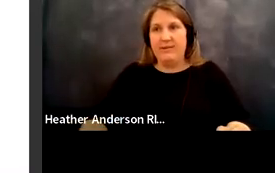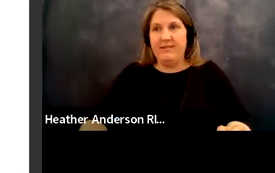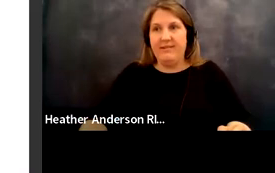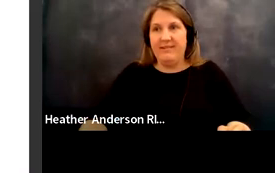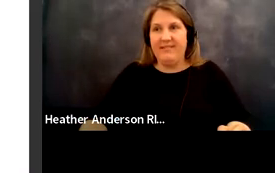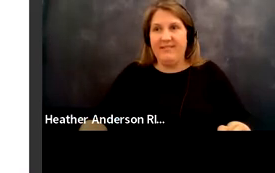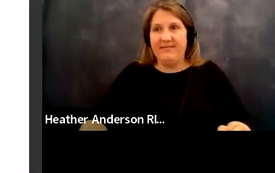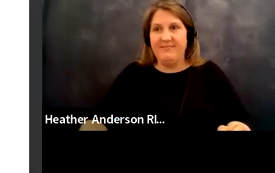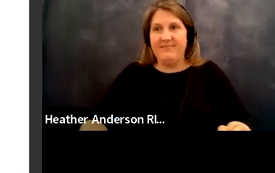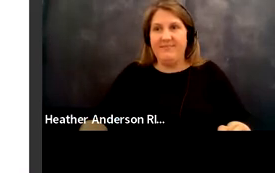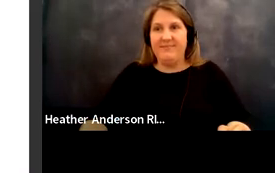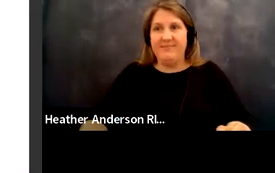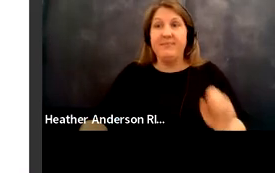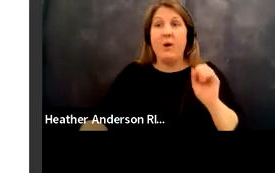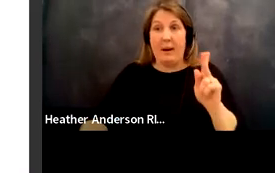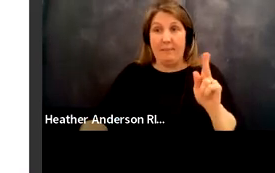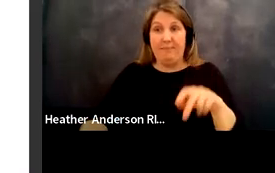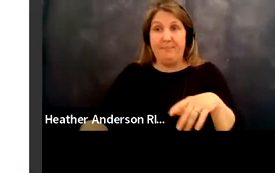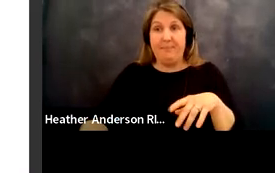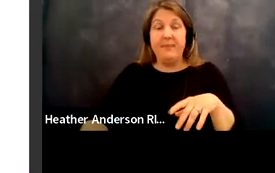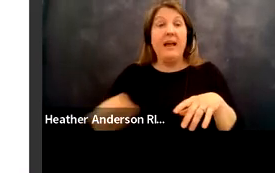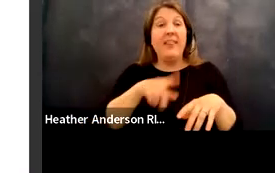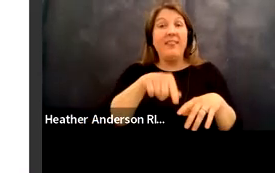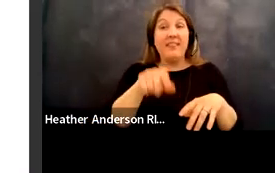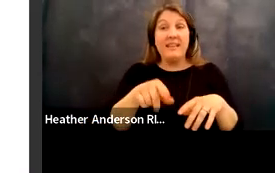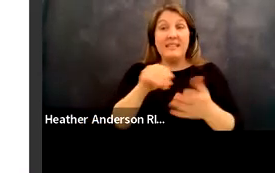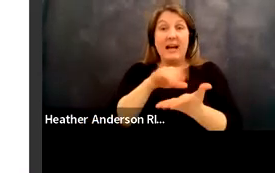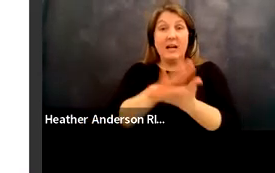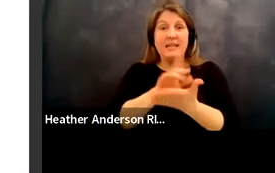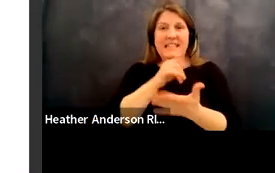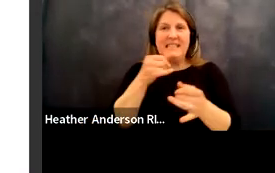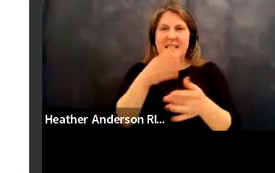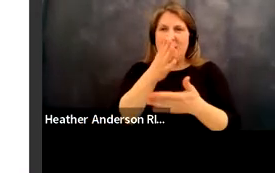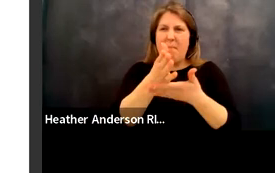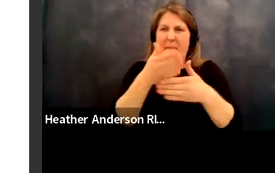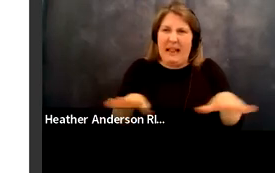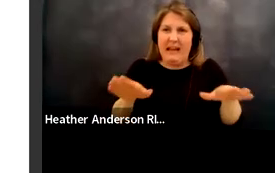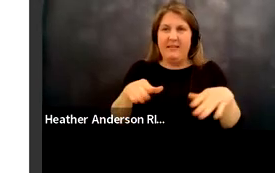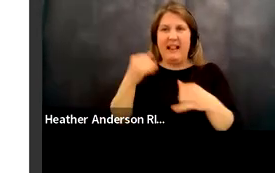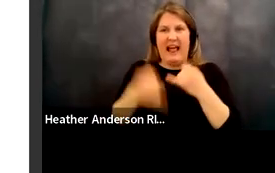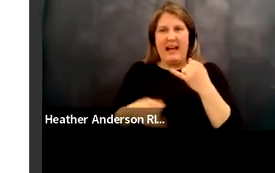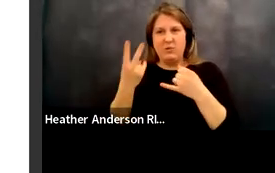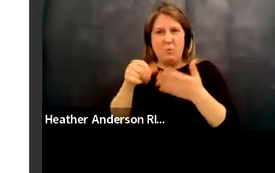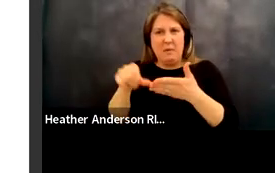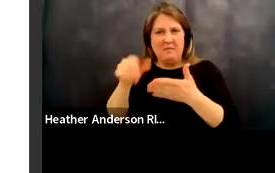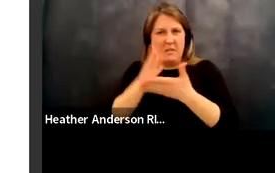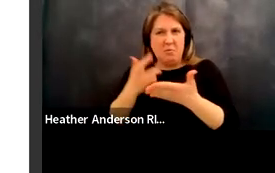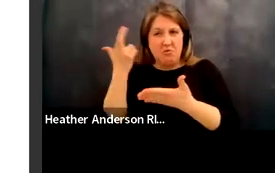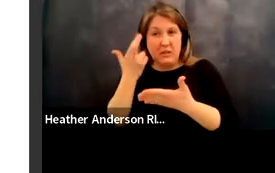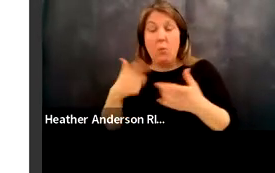All right, so this document is split for some reason, the last 2 pages. So I'm gonna zoom into the left-hand side first and